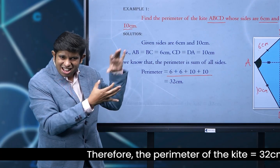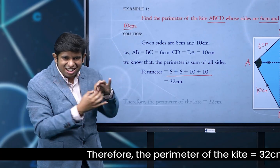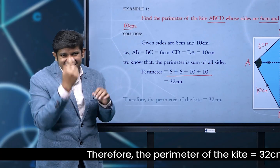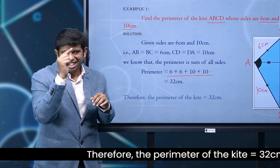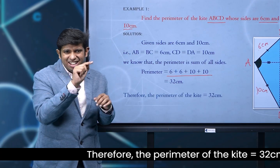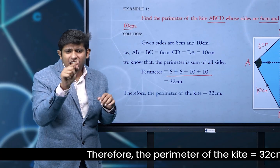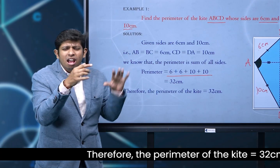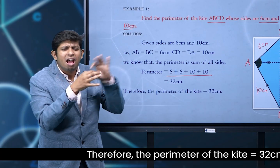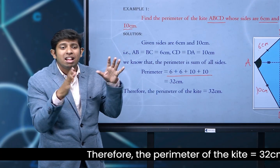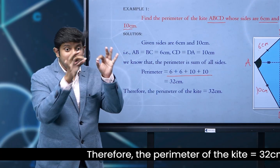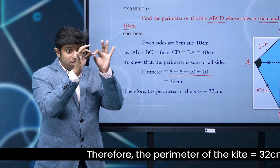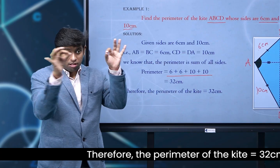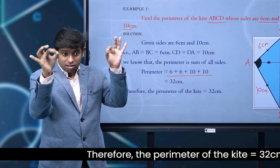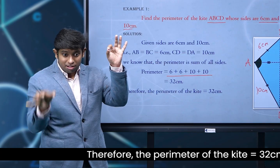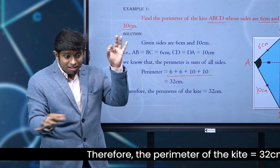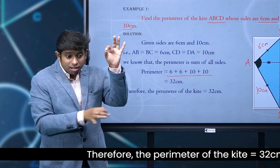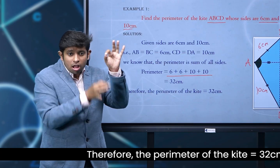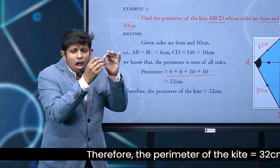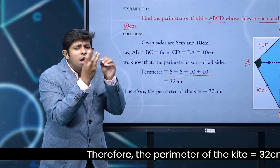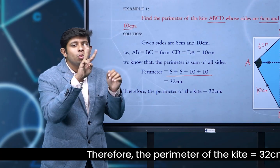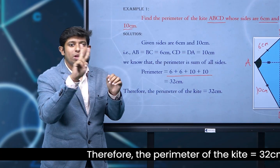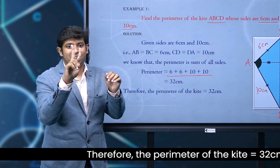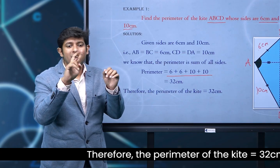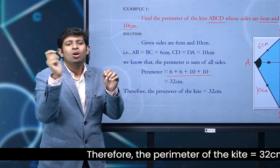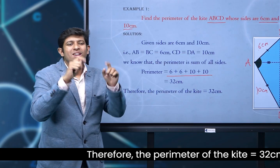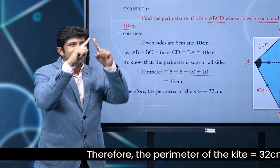Therefore, the perimeter of the kite is equal to 32 centimeter.